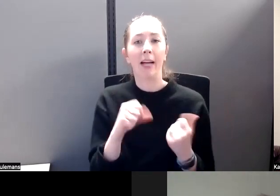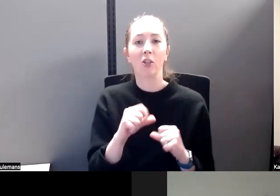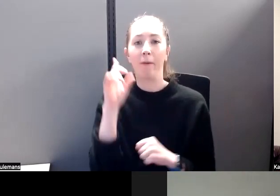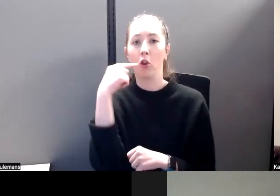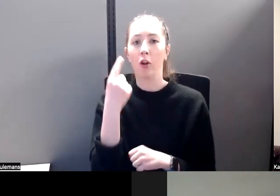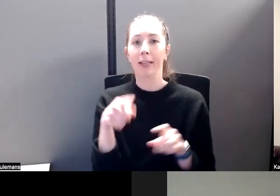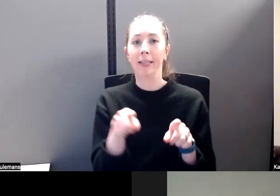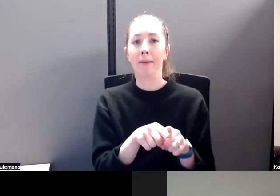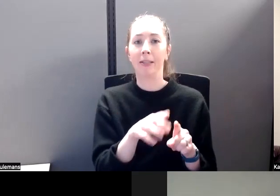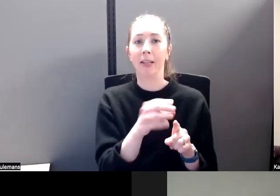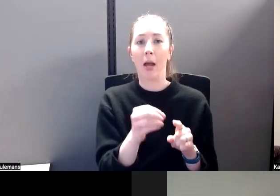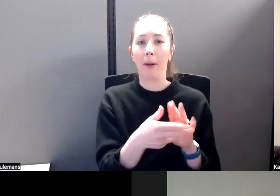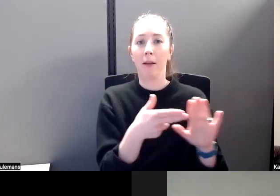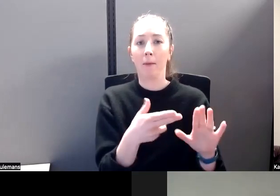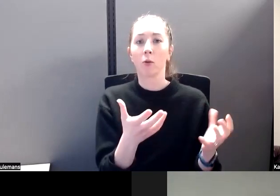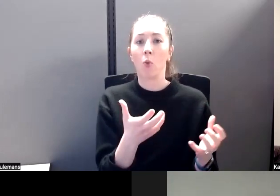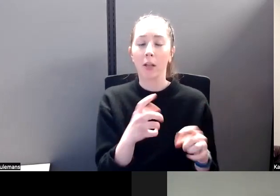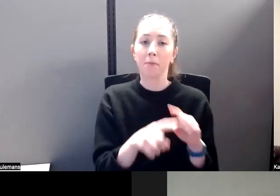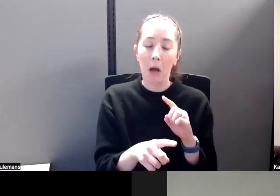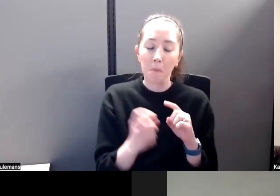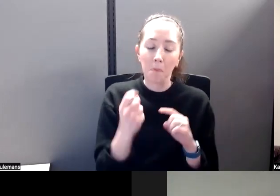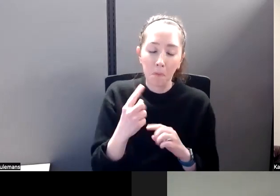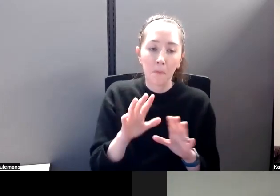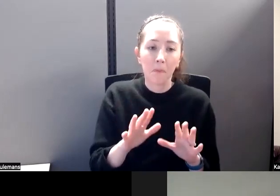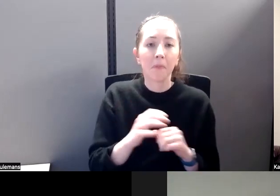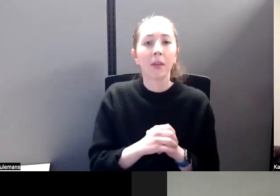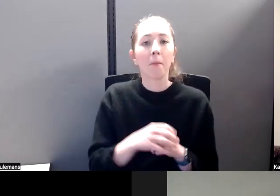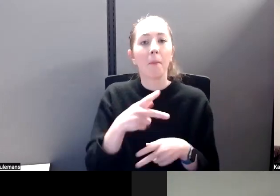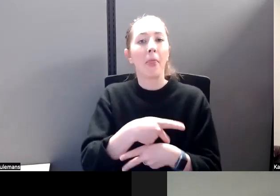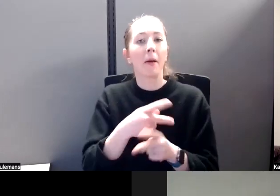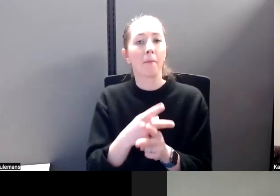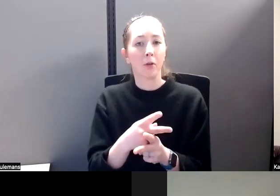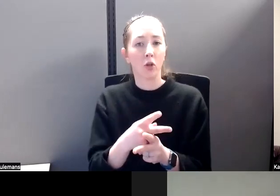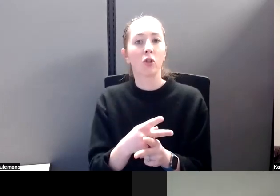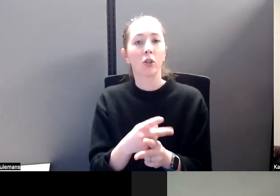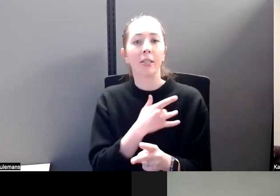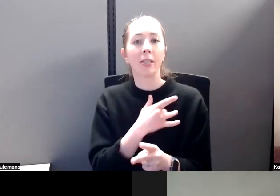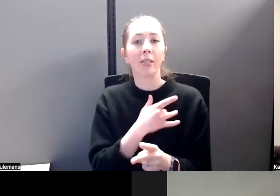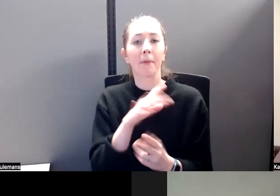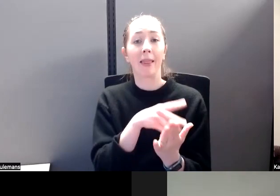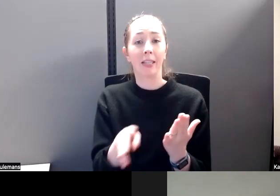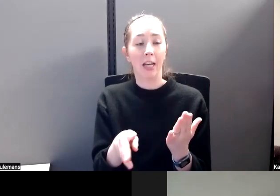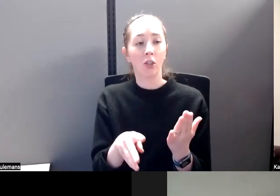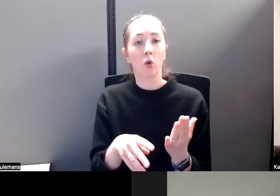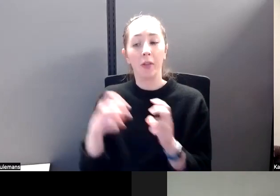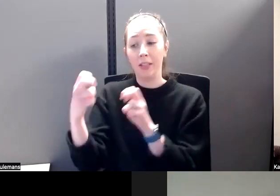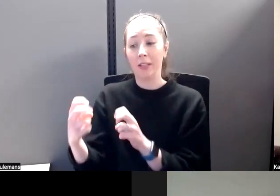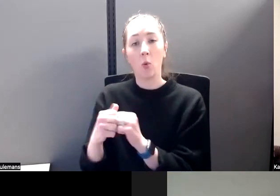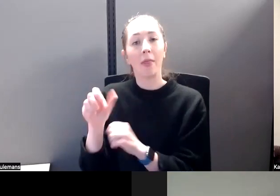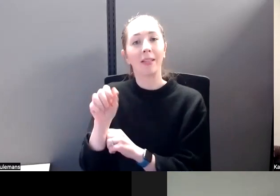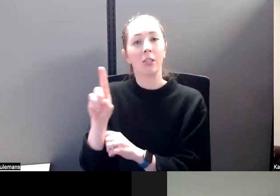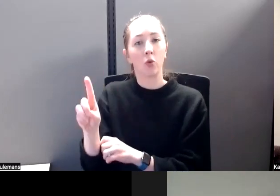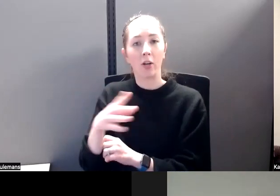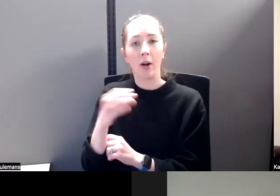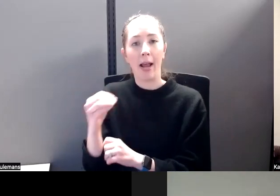brand, and I have to understand that. But the producers on the ground go through the schedule with an assistant director and with